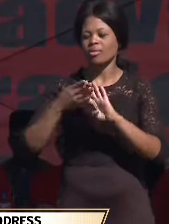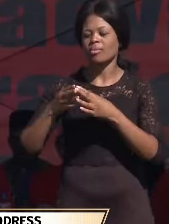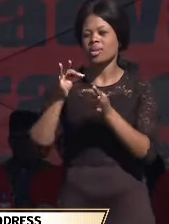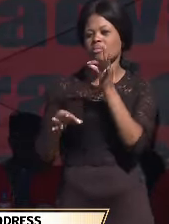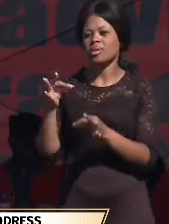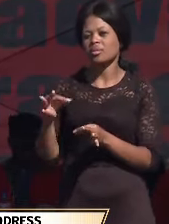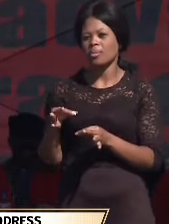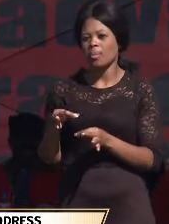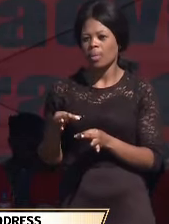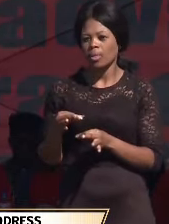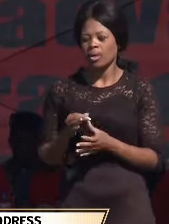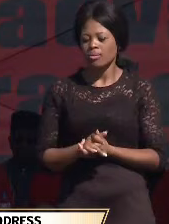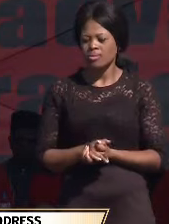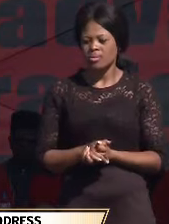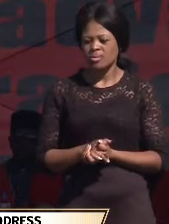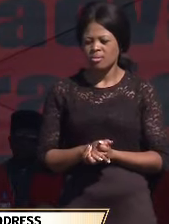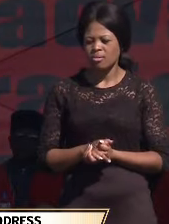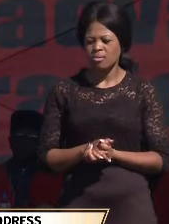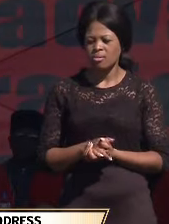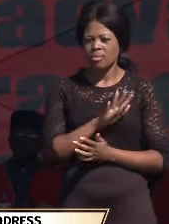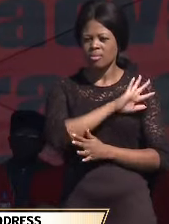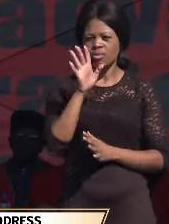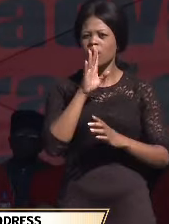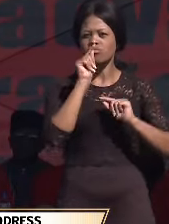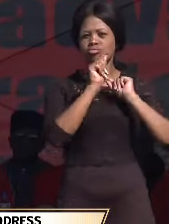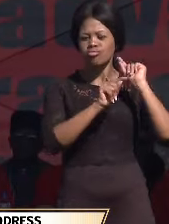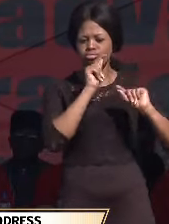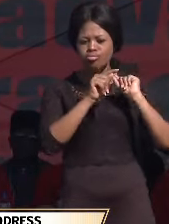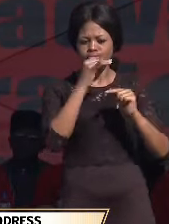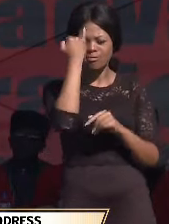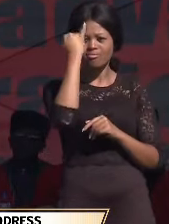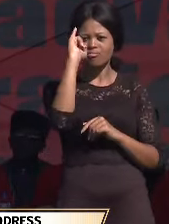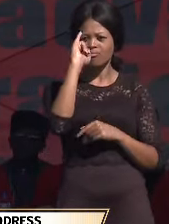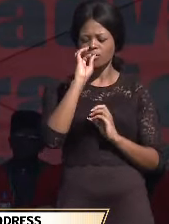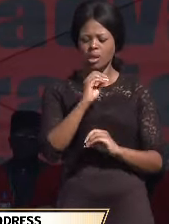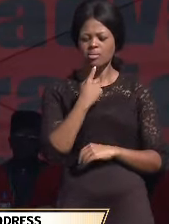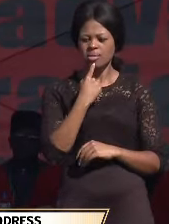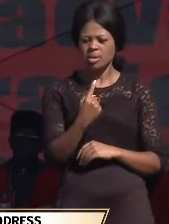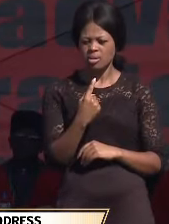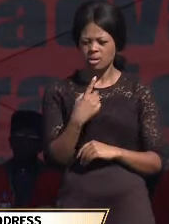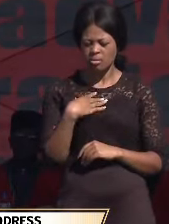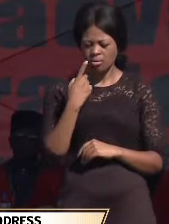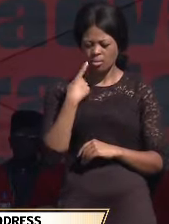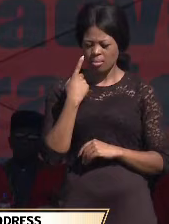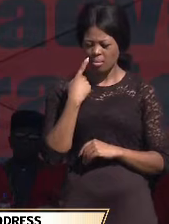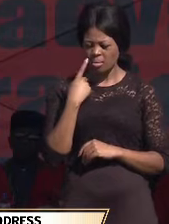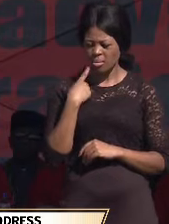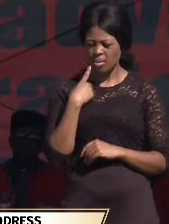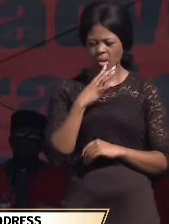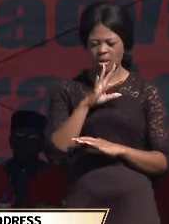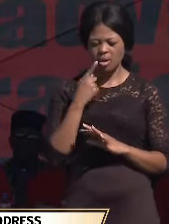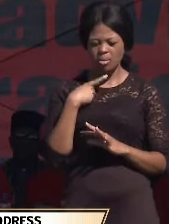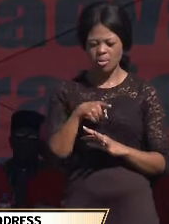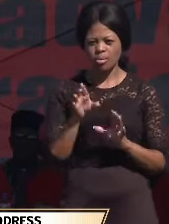Party. Let's not criticize this idea. Konabati, ubone ukuthi nekhabula liseke